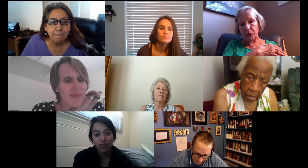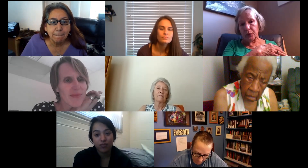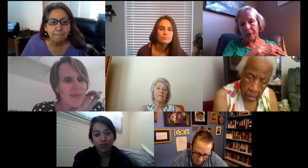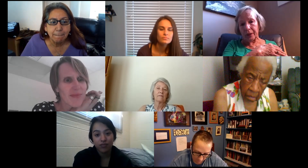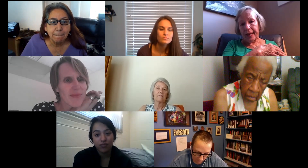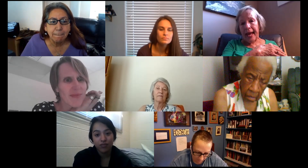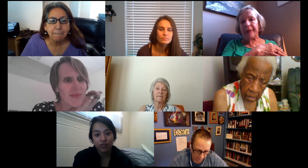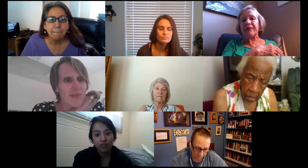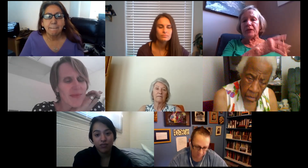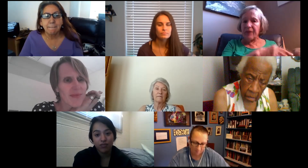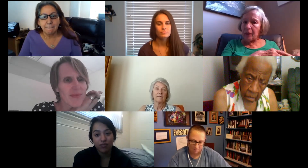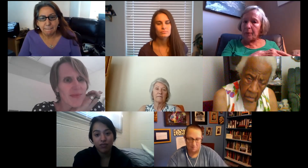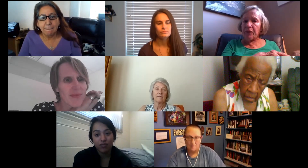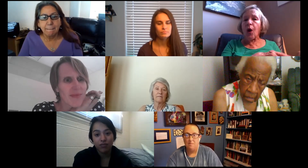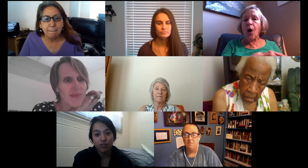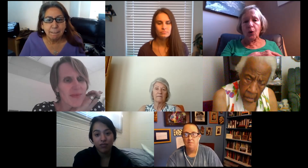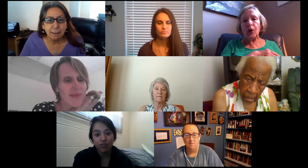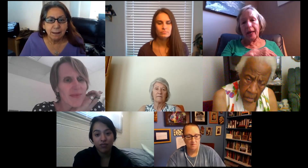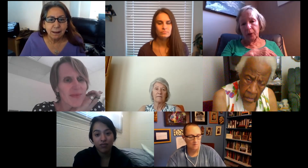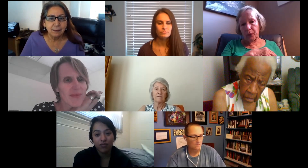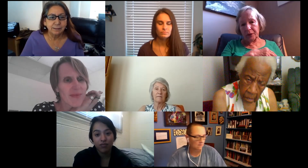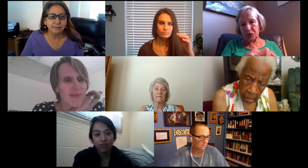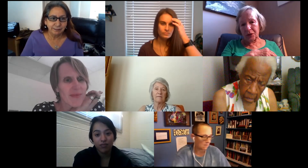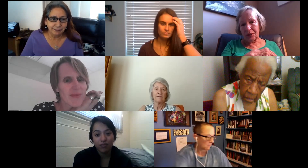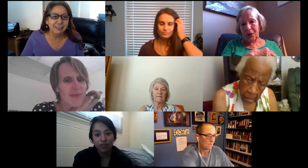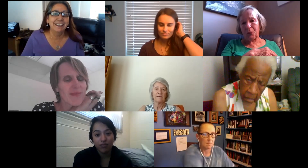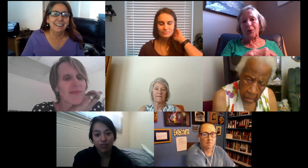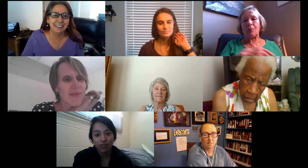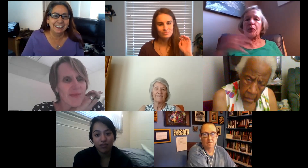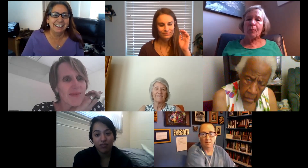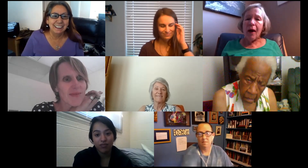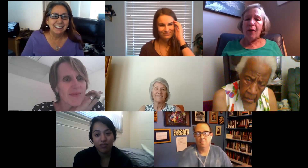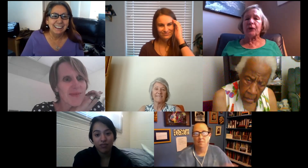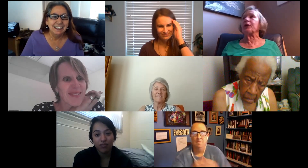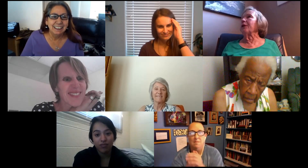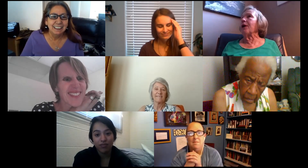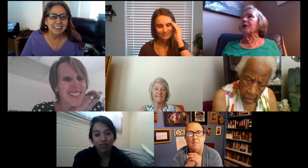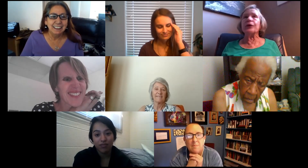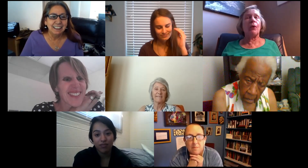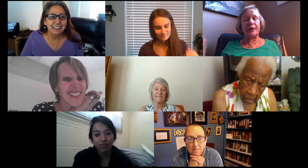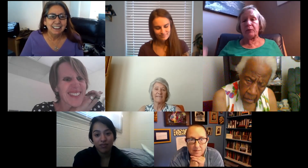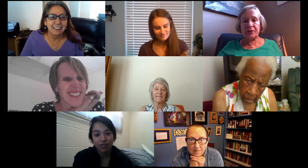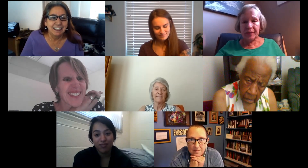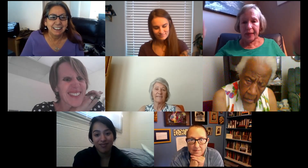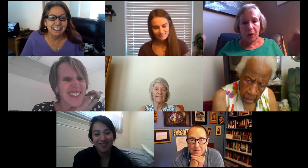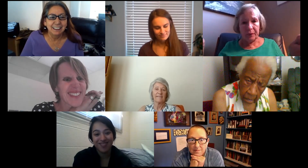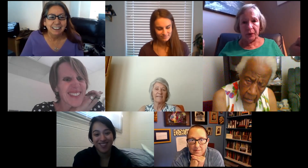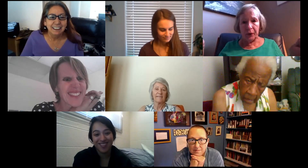room, and they developed their own language where the poor mother could not, you know, and they would stand up in their cribs